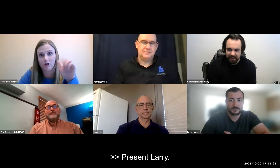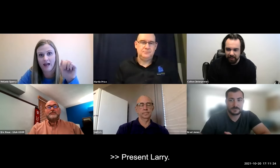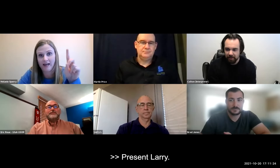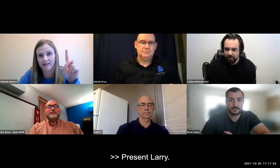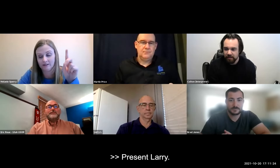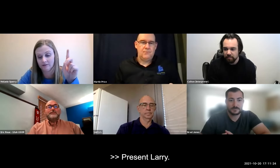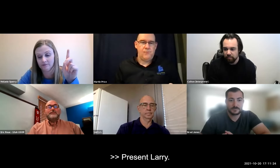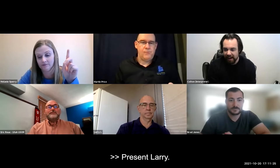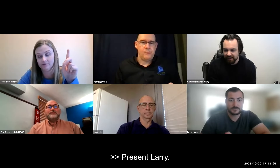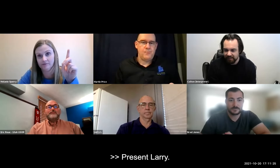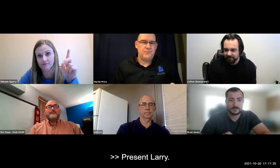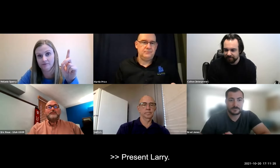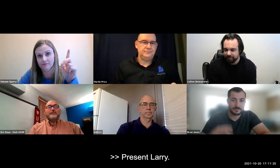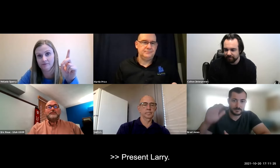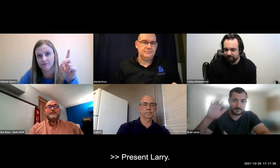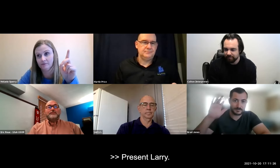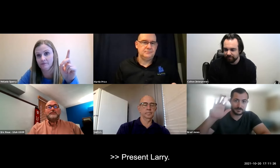Larry said hello. Brad.